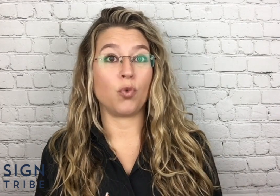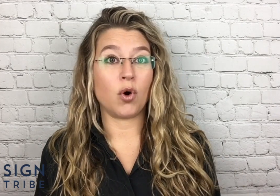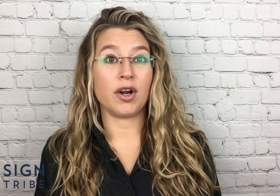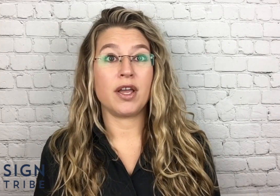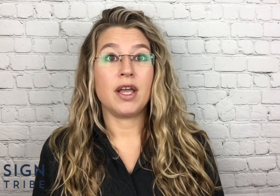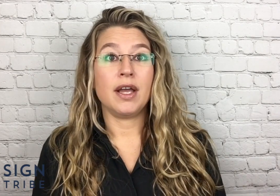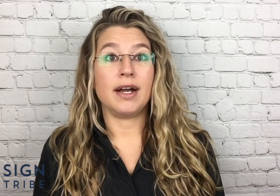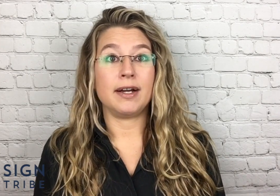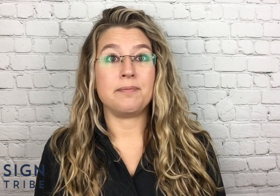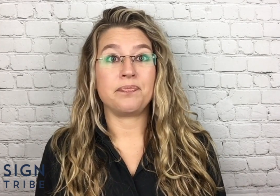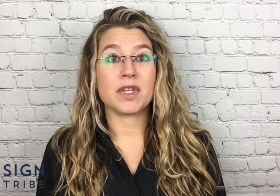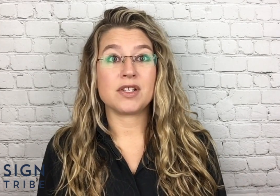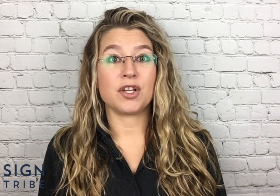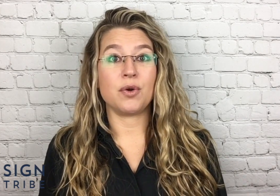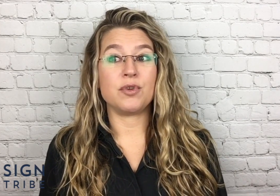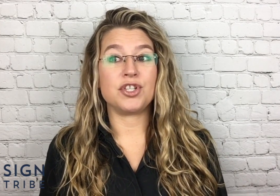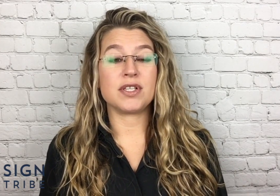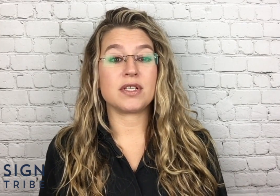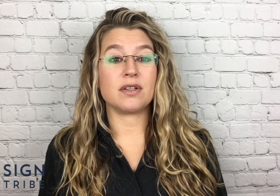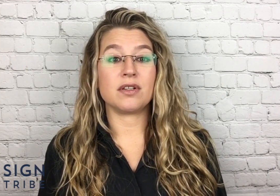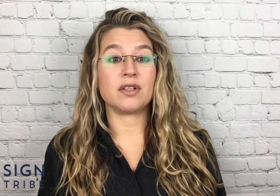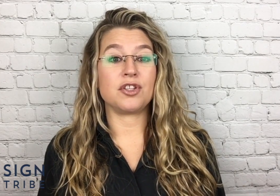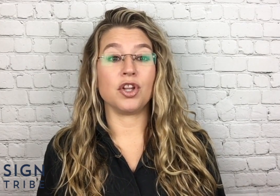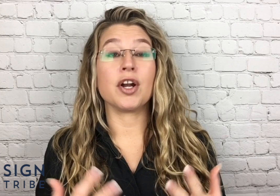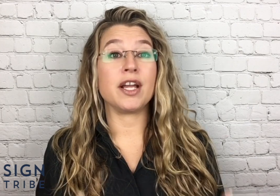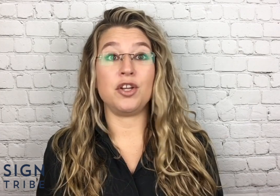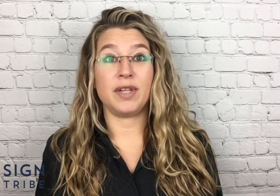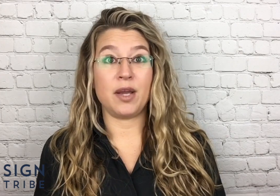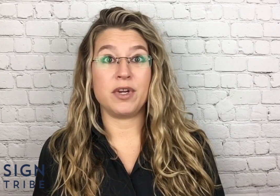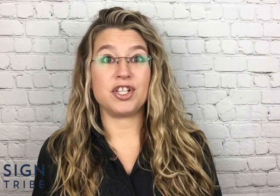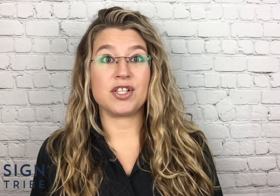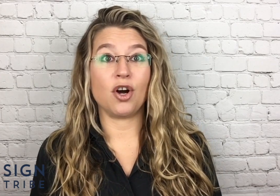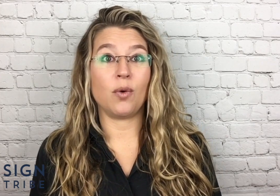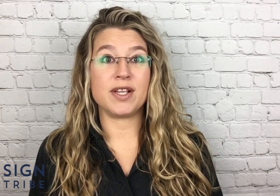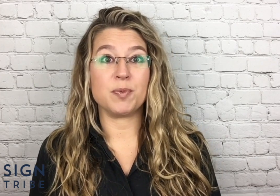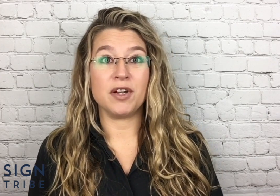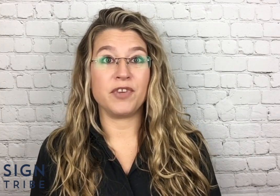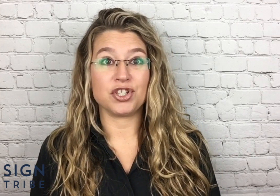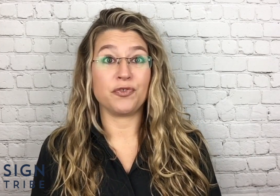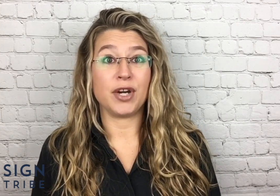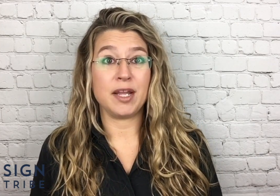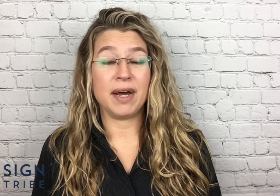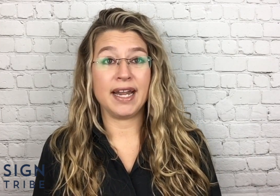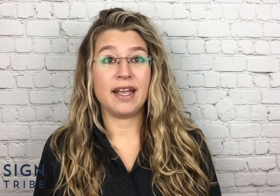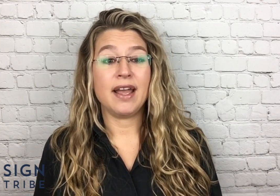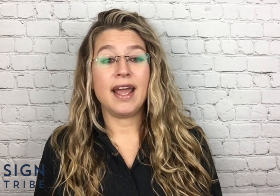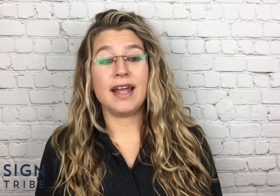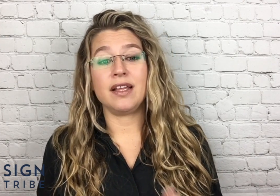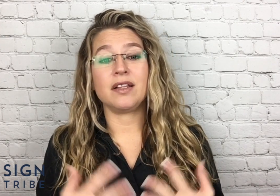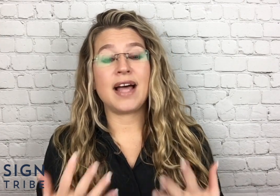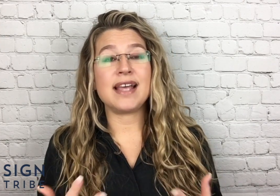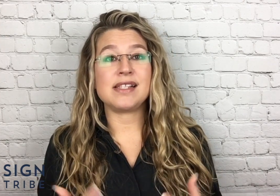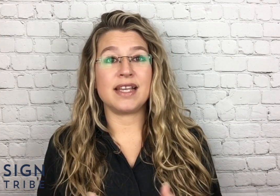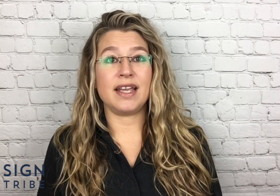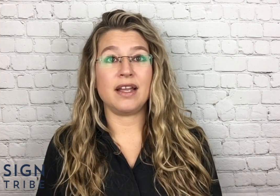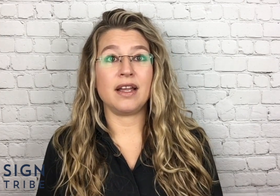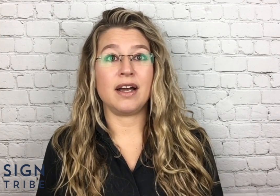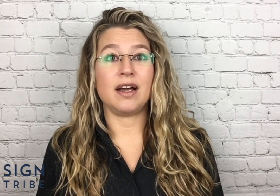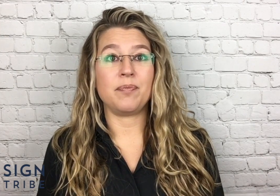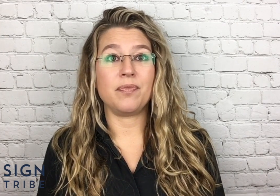reward. So just learning a new language is always beneficial for anybody. And then the last thing that I